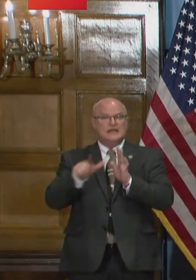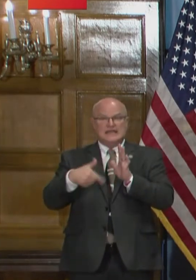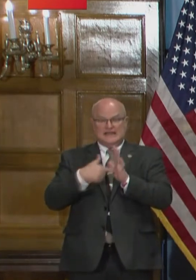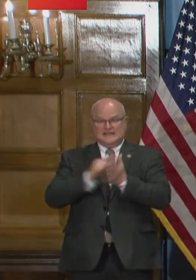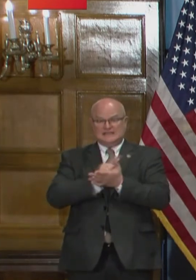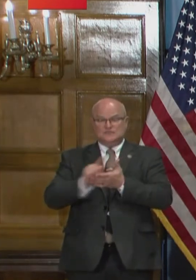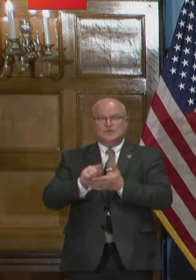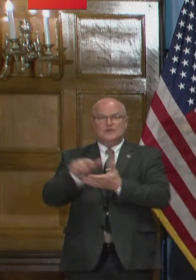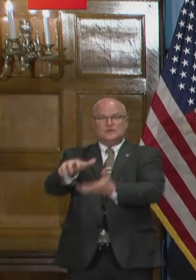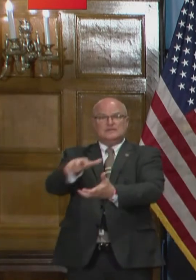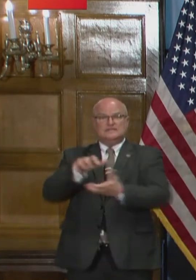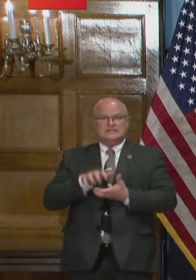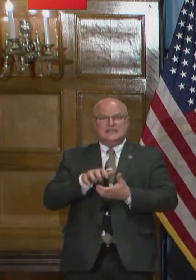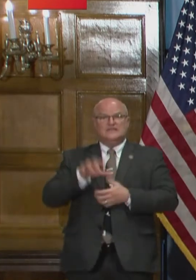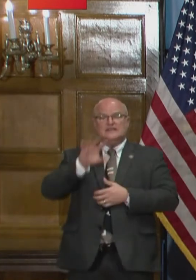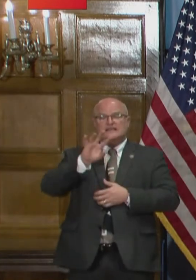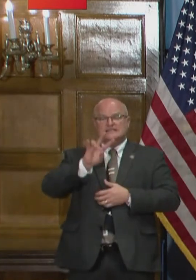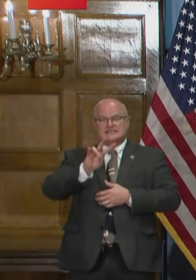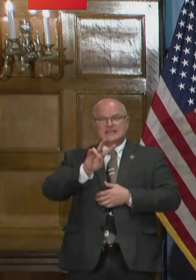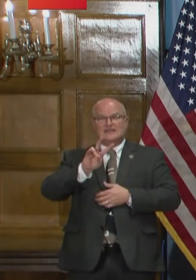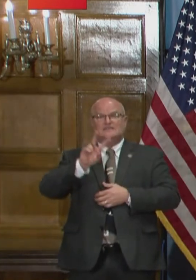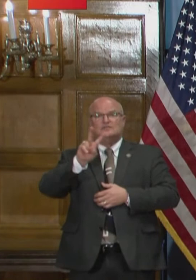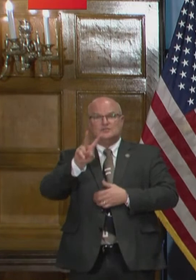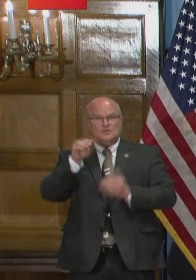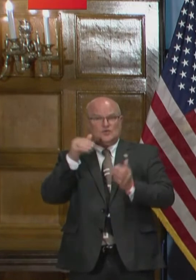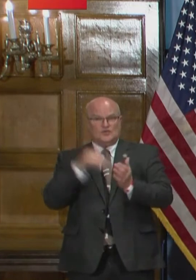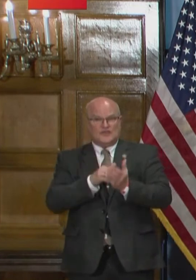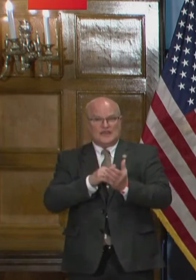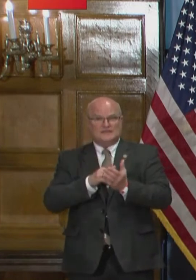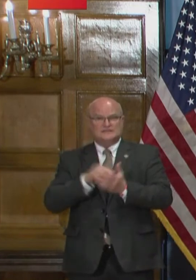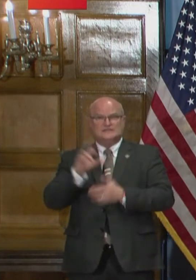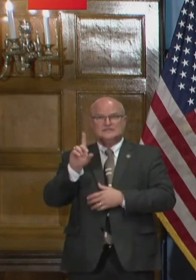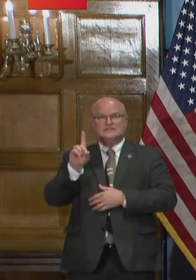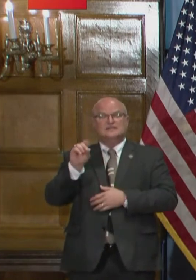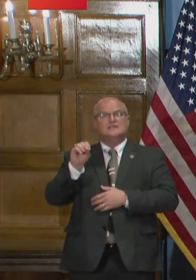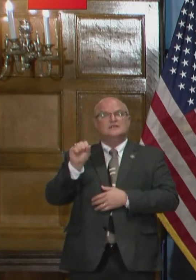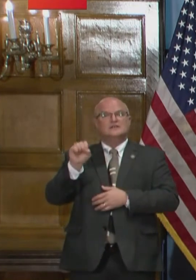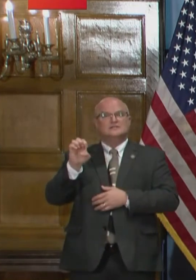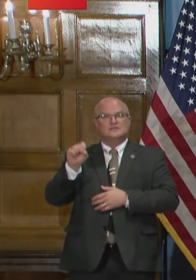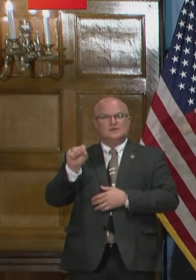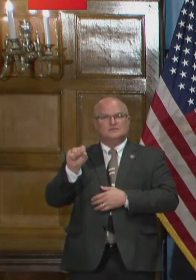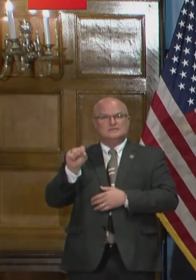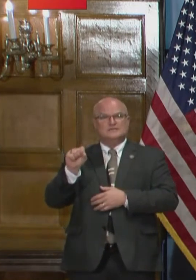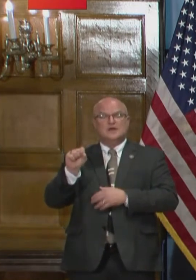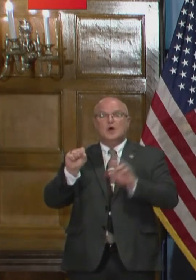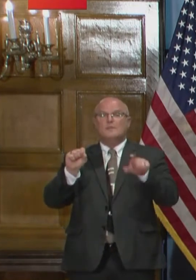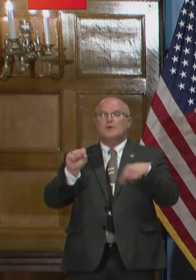week we've received about 72,000 doses. But of those, only